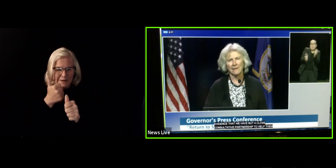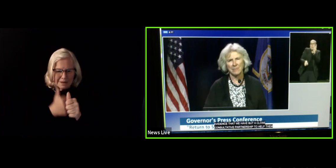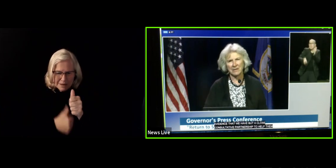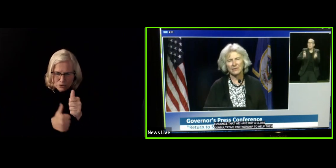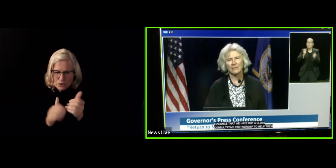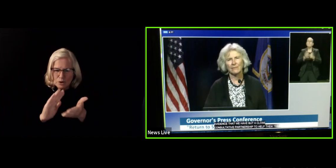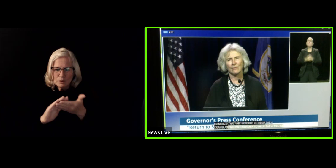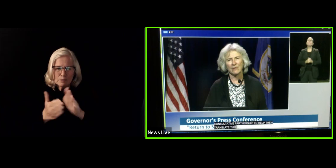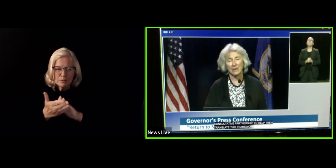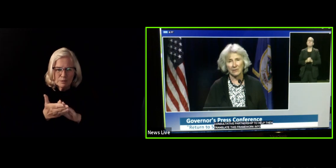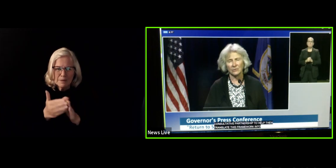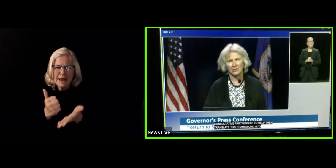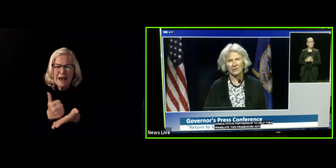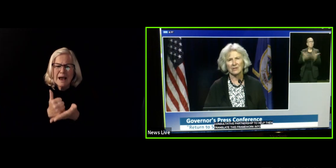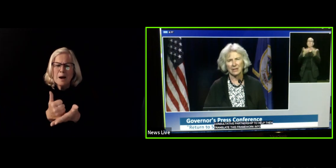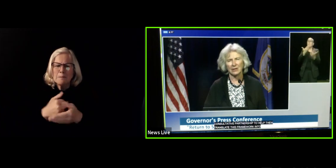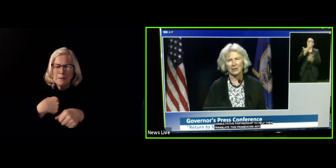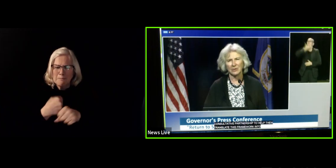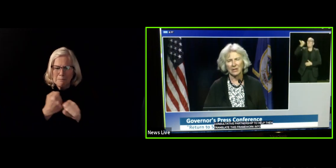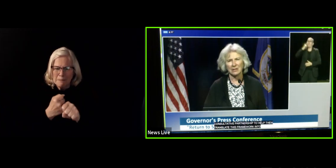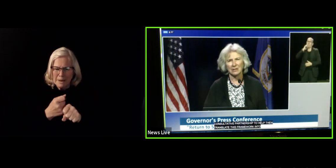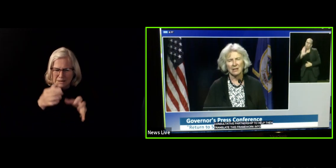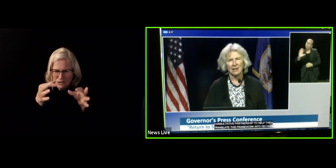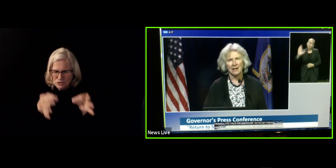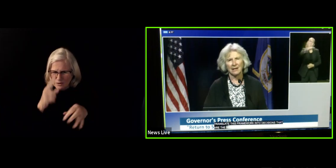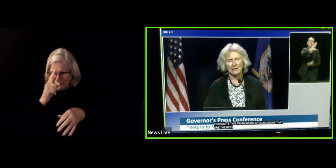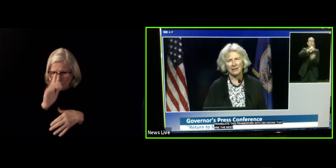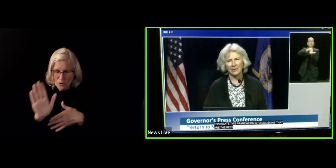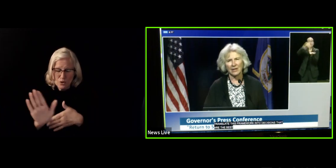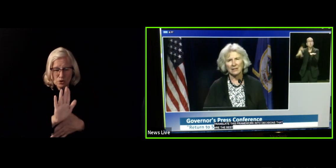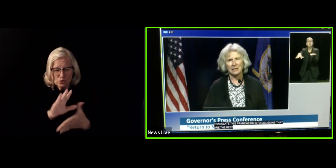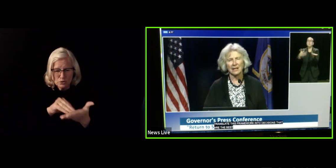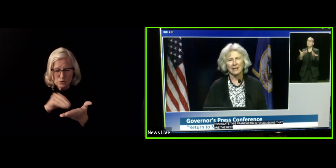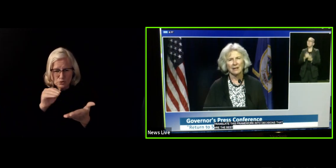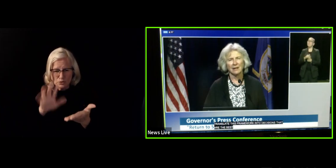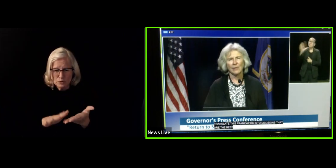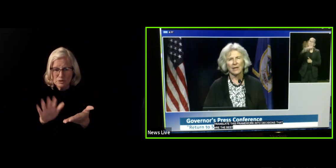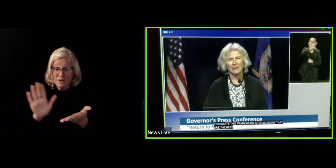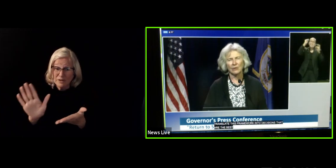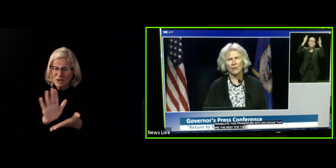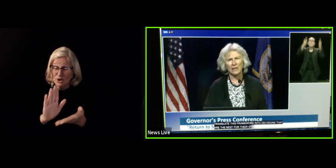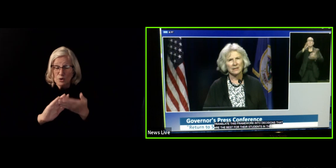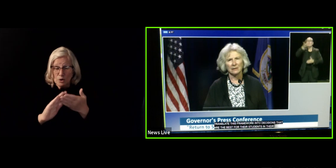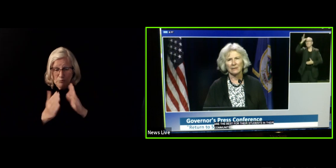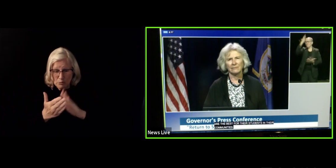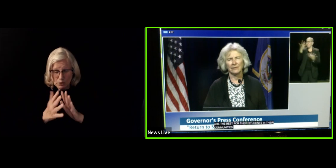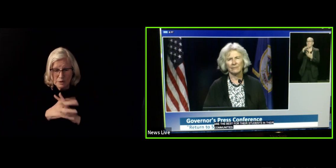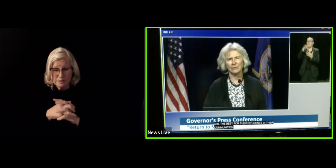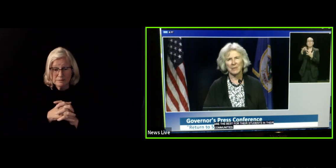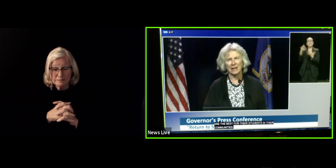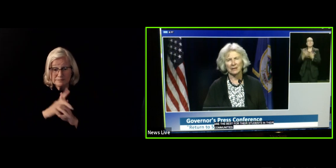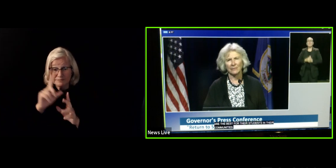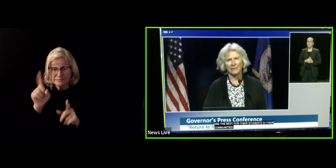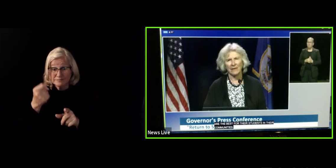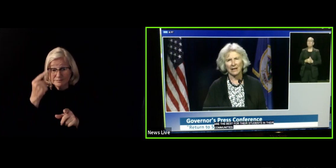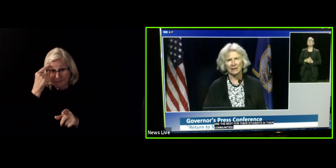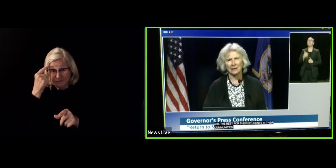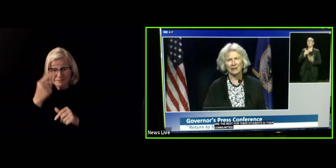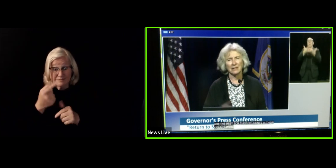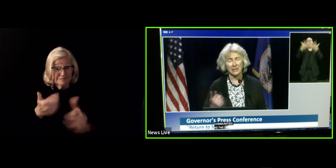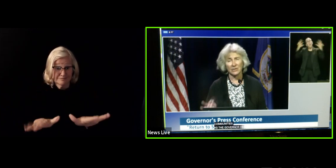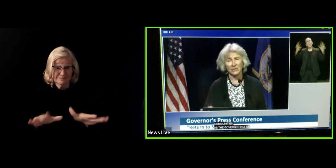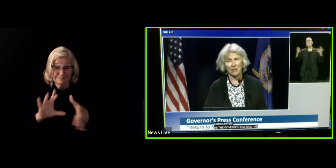the best for their students and their communities. As the governor has said, we have a great deal of respect for the fact